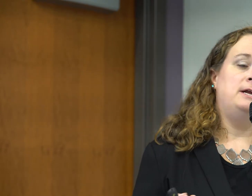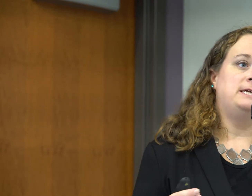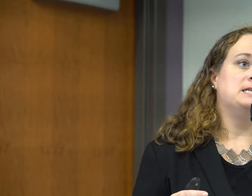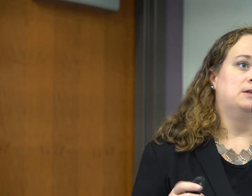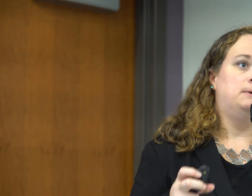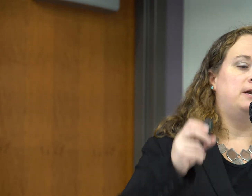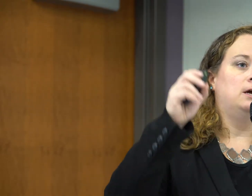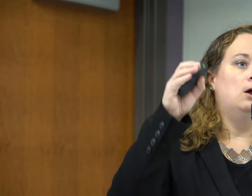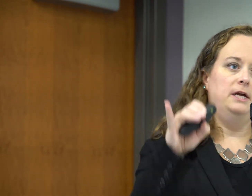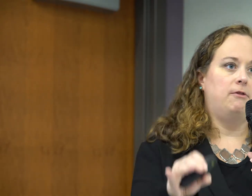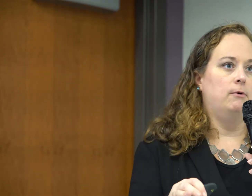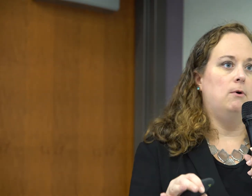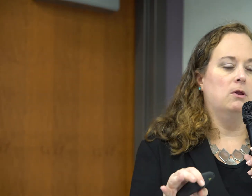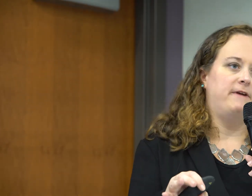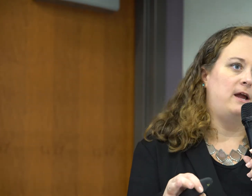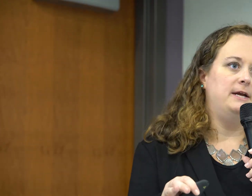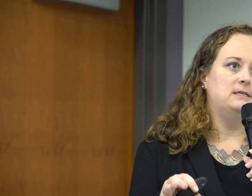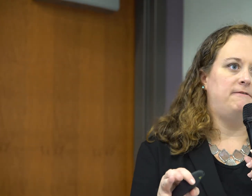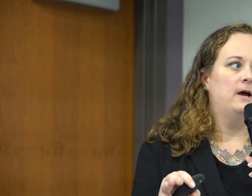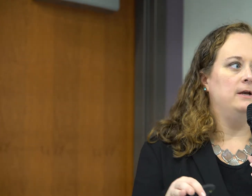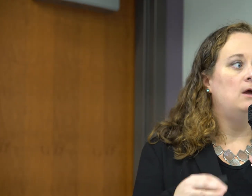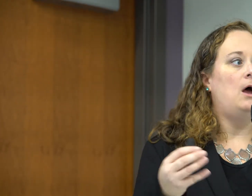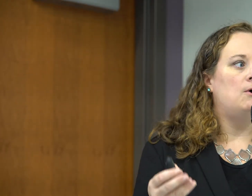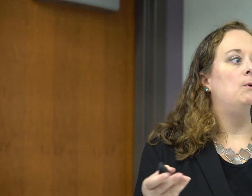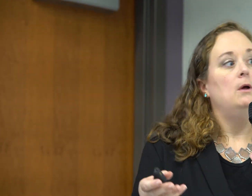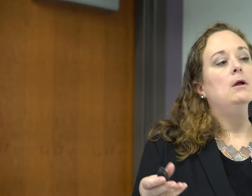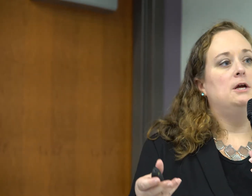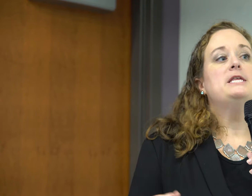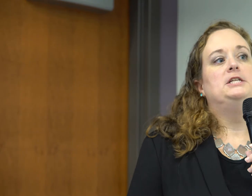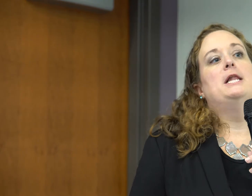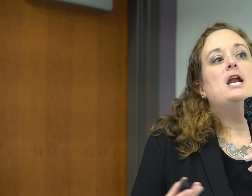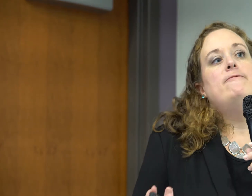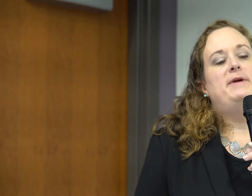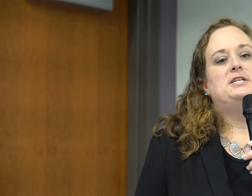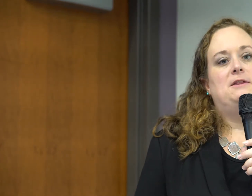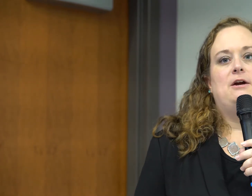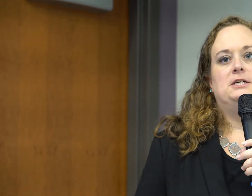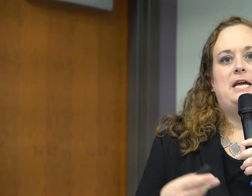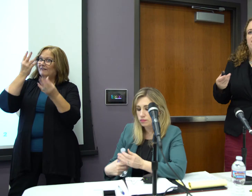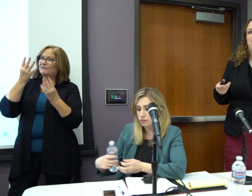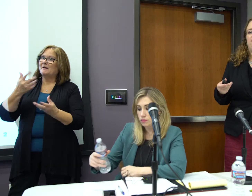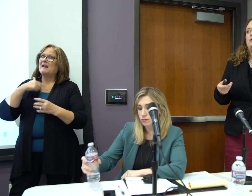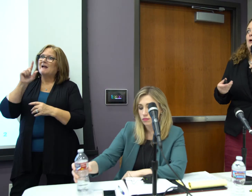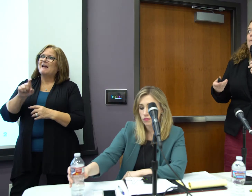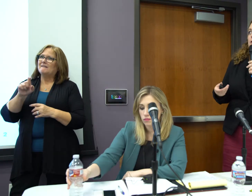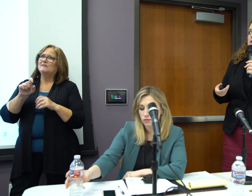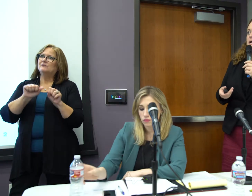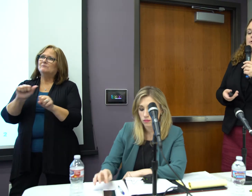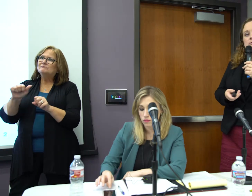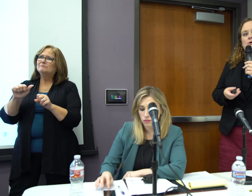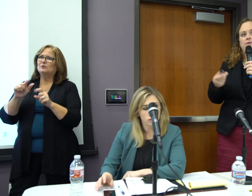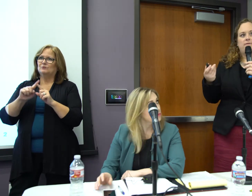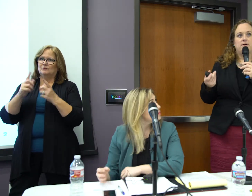out there, and it takes a little kind of culling through all of that guidance to find, there's actually a lot of information out there. I just have to kind of put